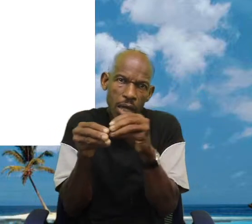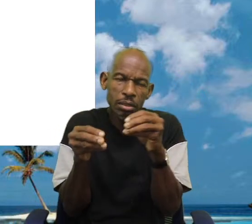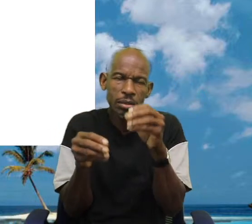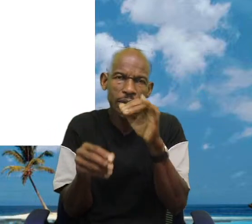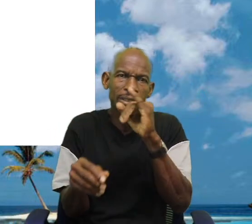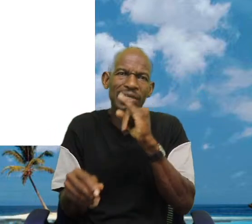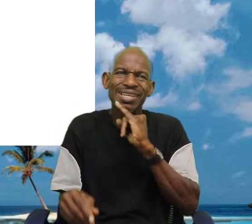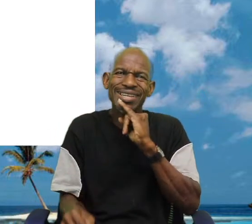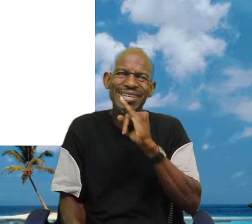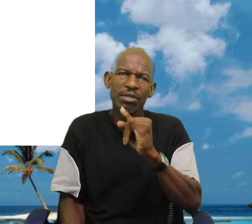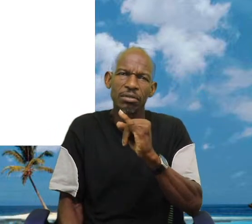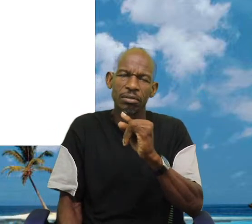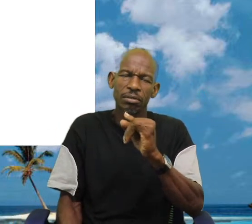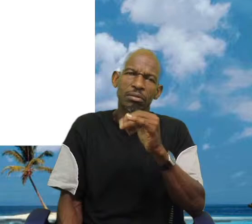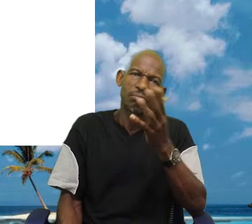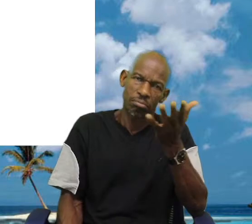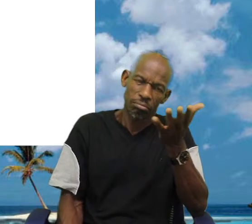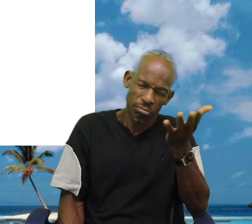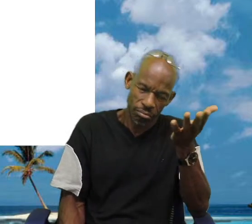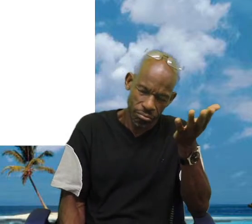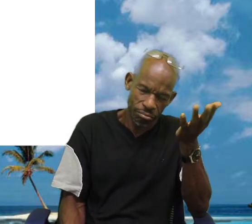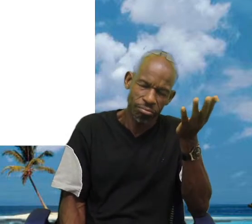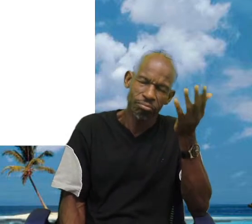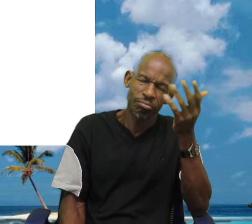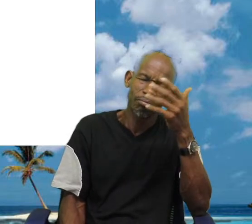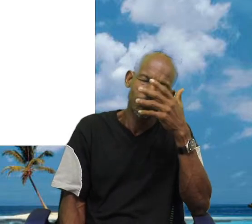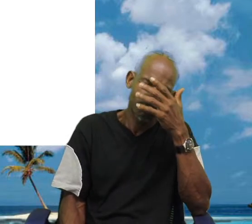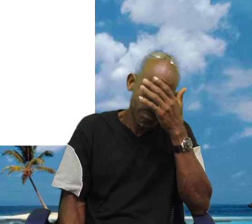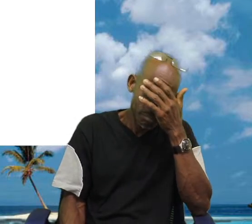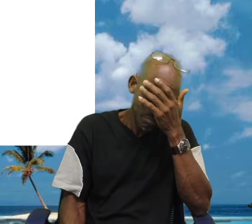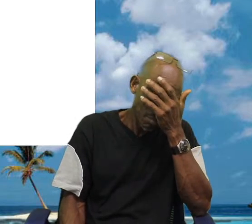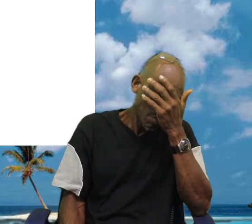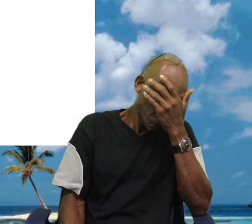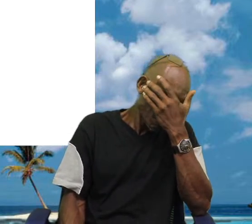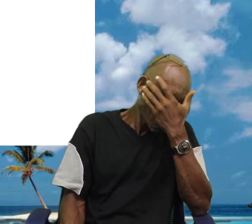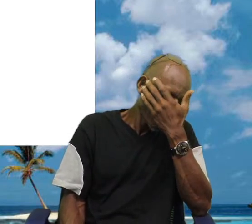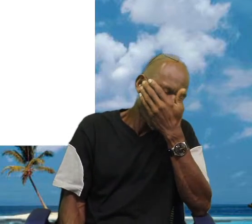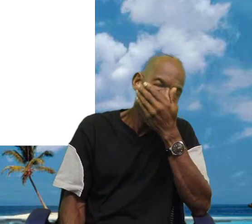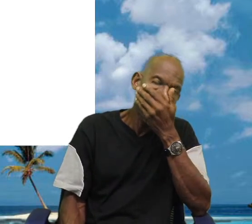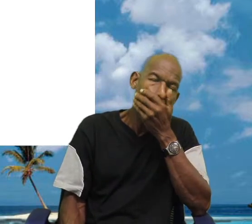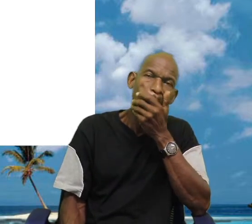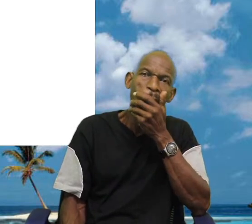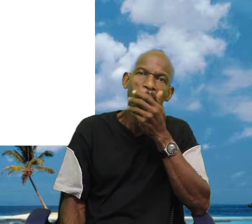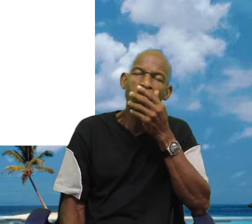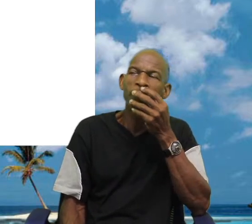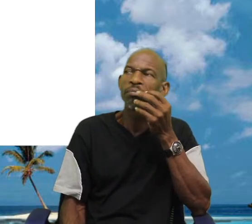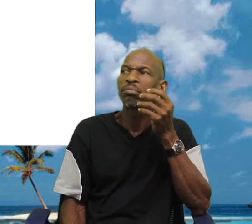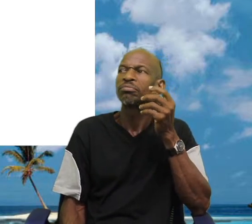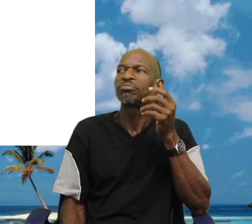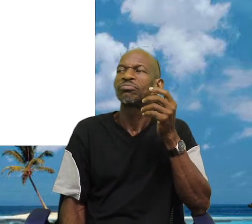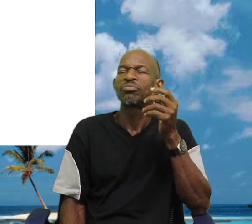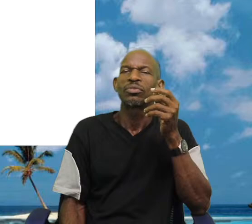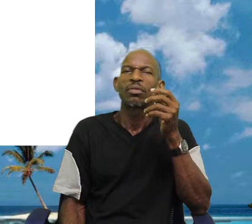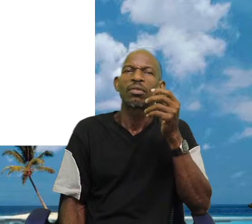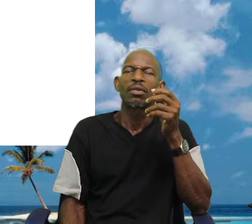the beautiful island is, and I need to say what it is. Trinidad.